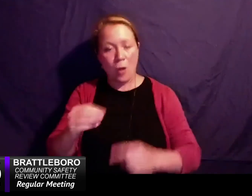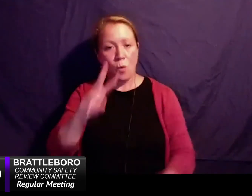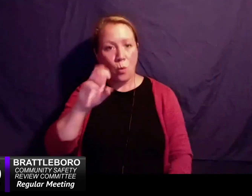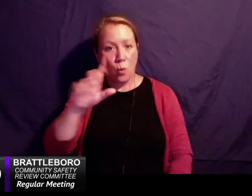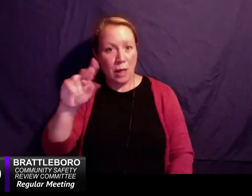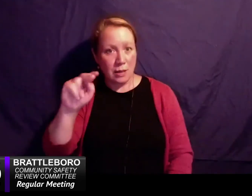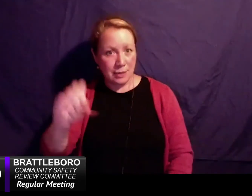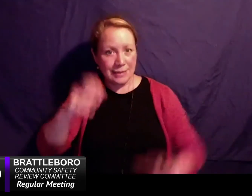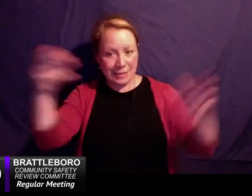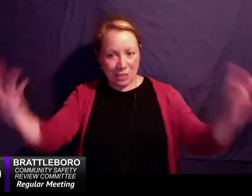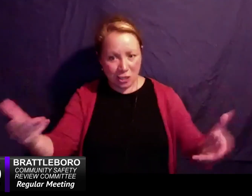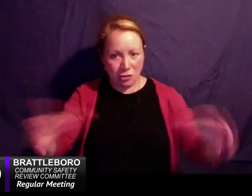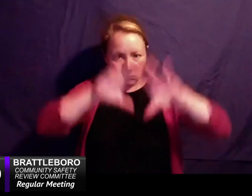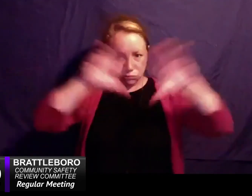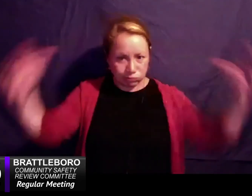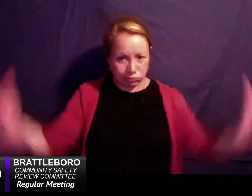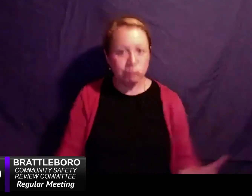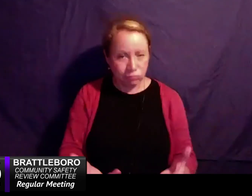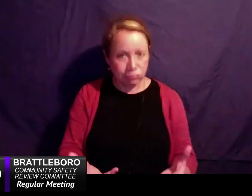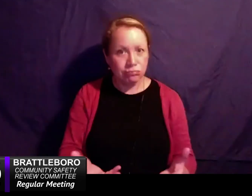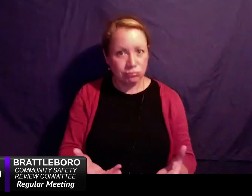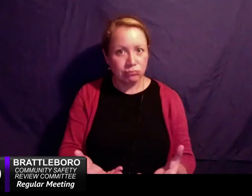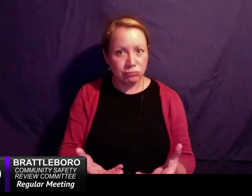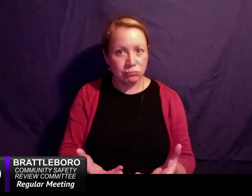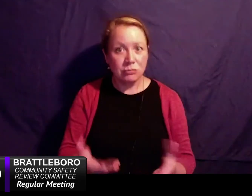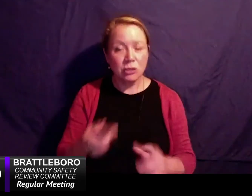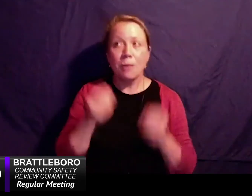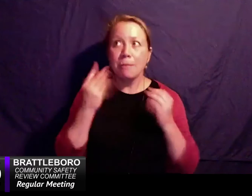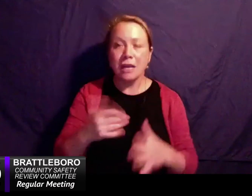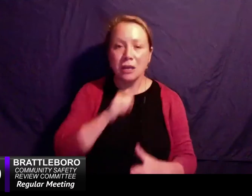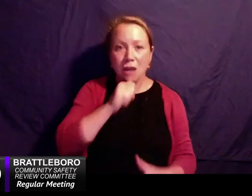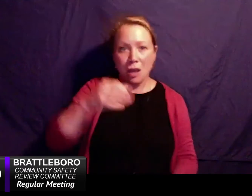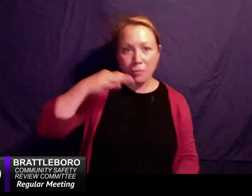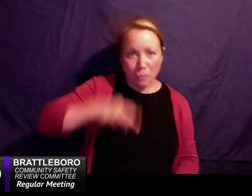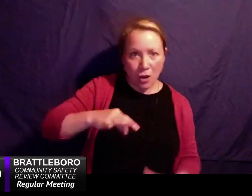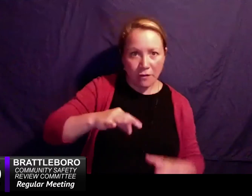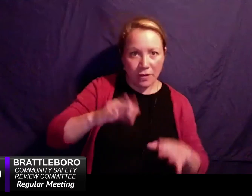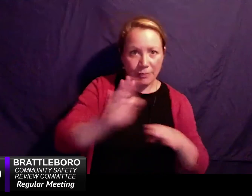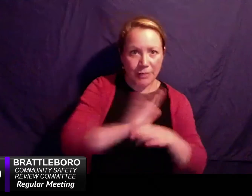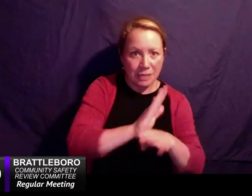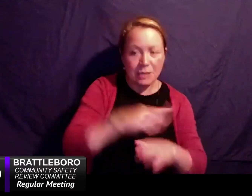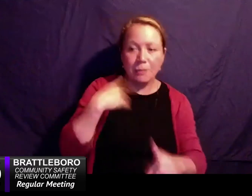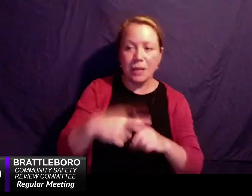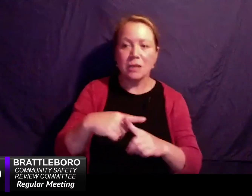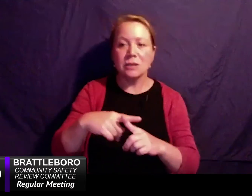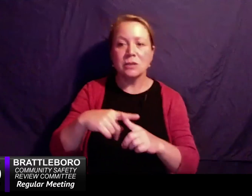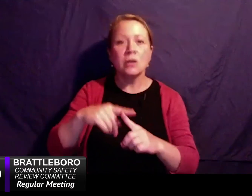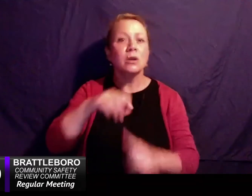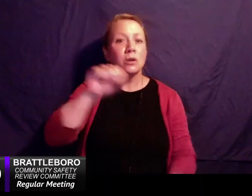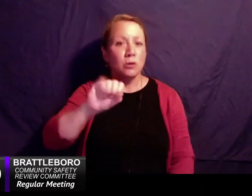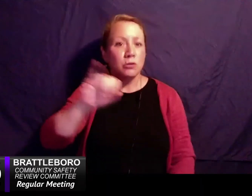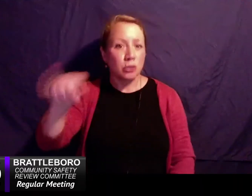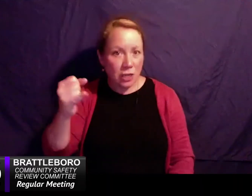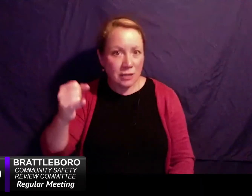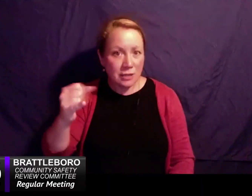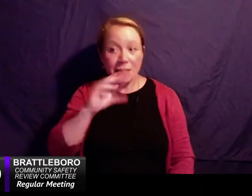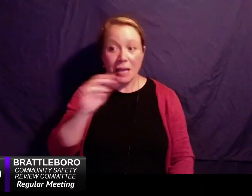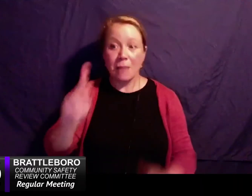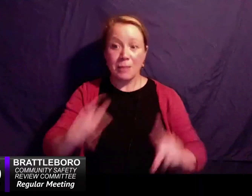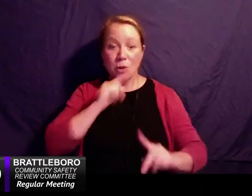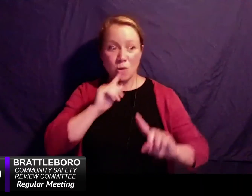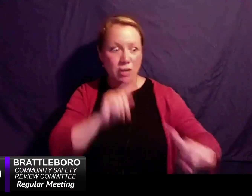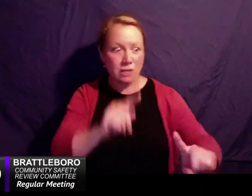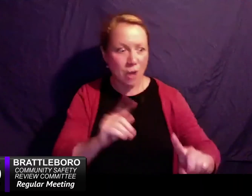community. And that's going to be lots of nonprofits and social justice organizations and people who respond to